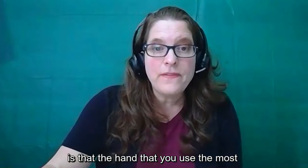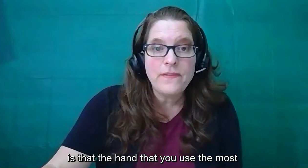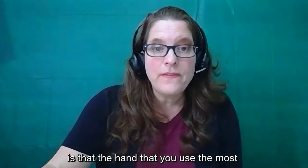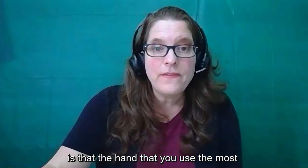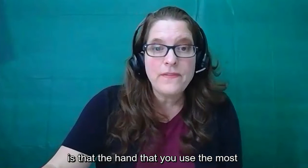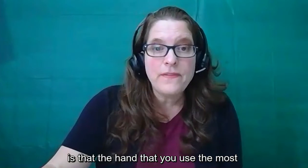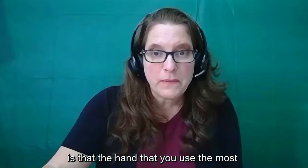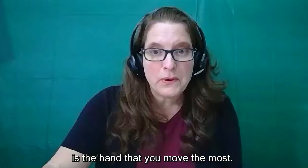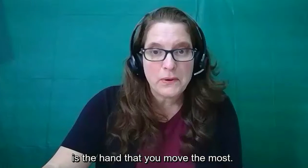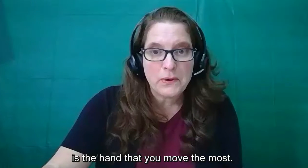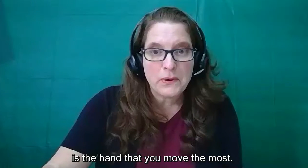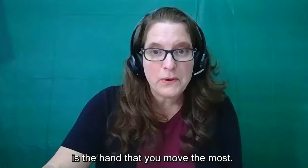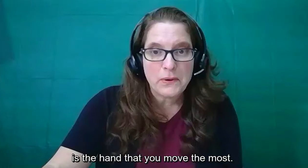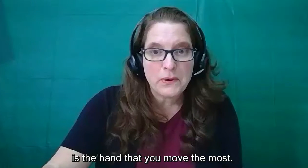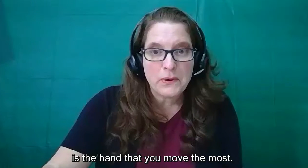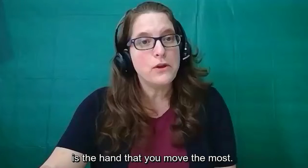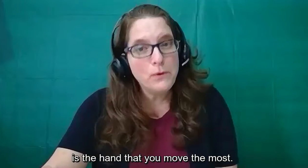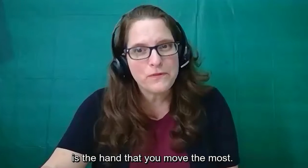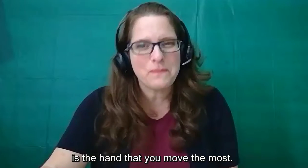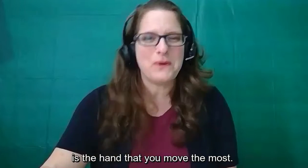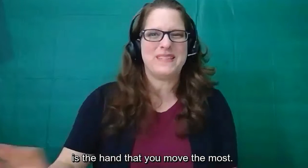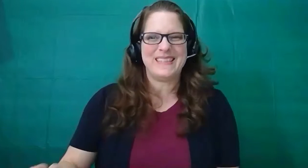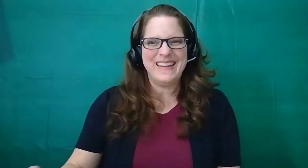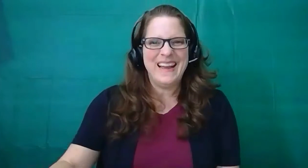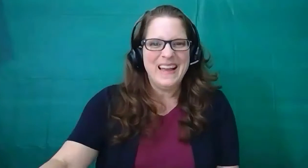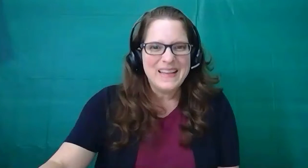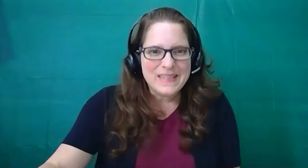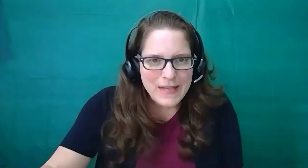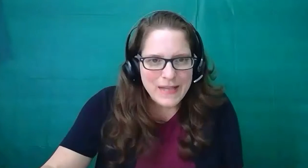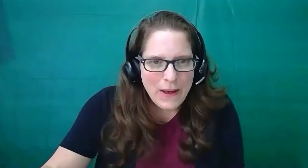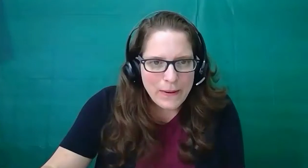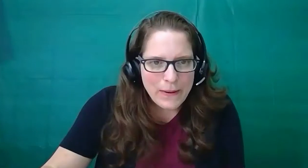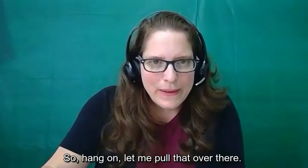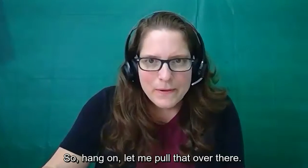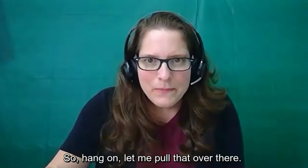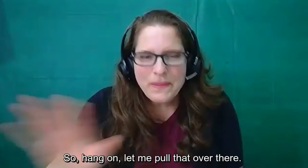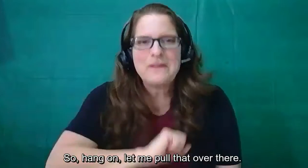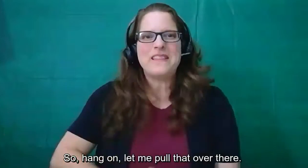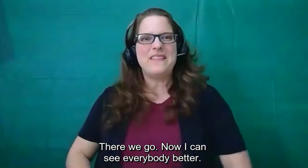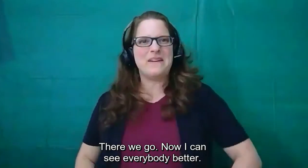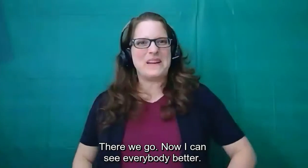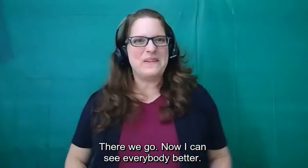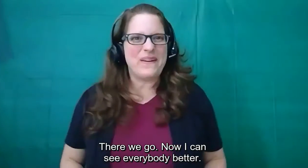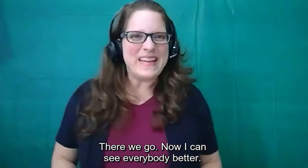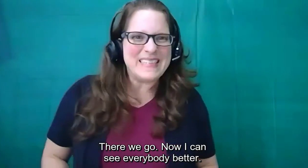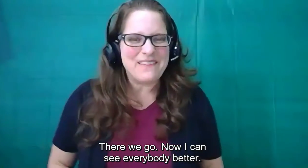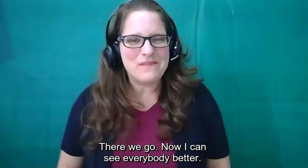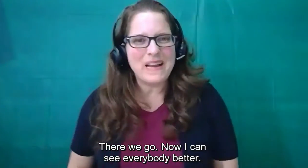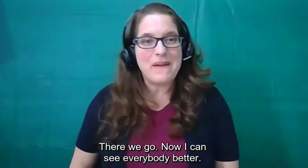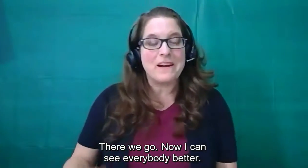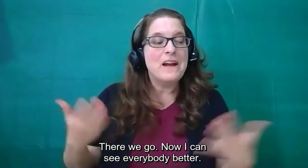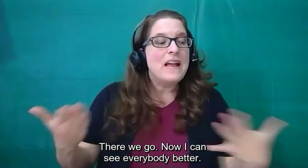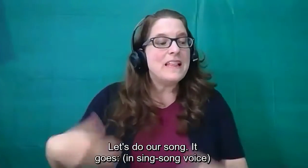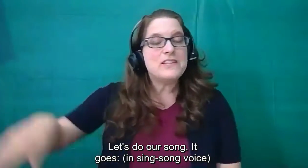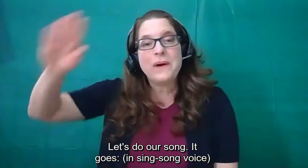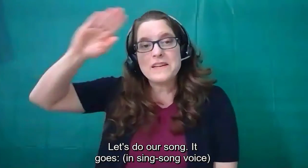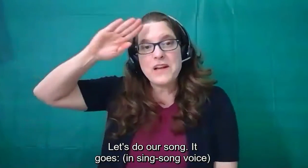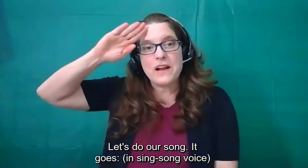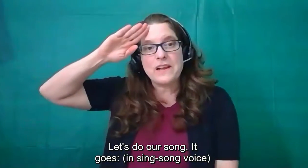use the most is the hand that you move the most. So, hang on, let me pull that over there. There we go. Now I can see everybody better. Let's do our song. It